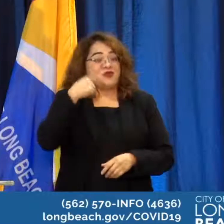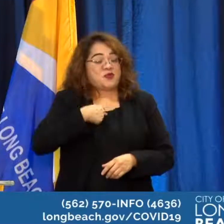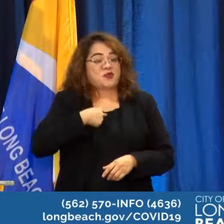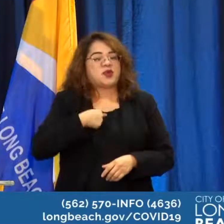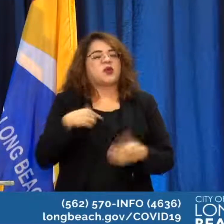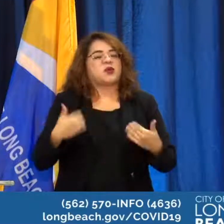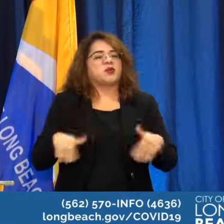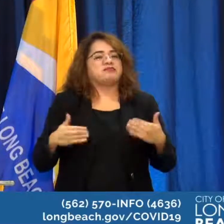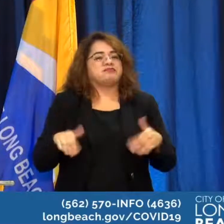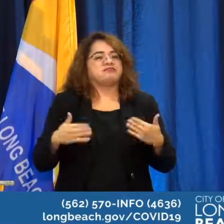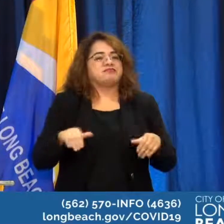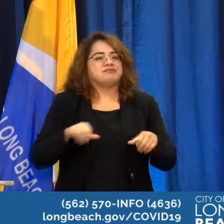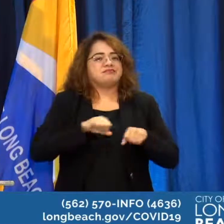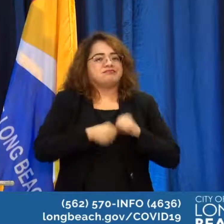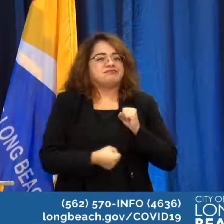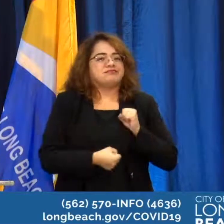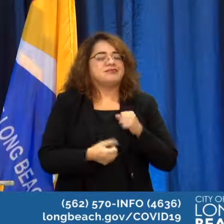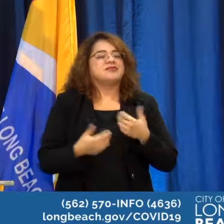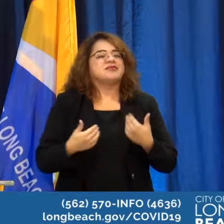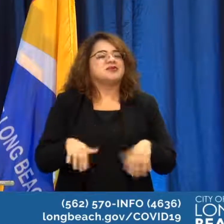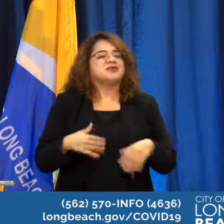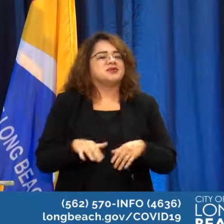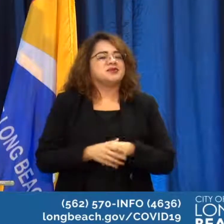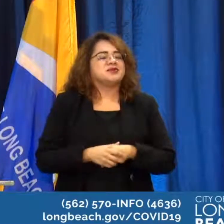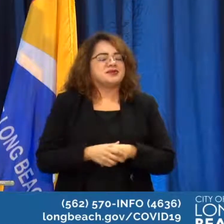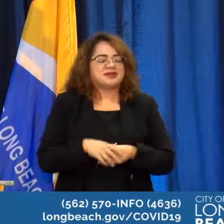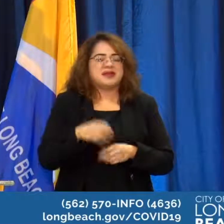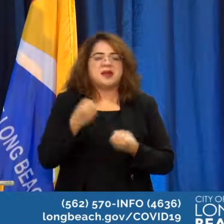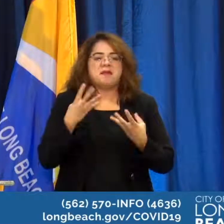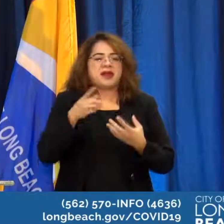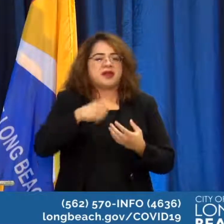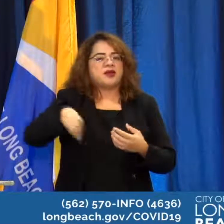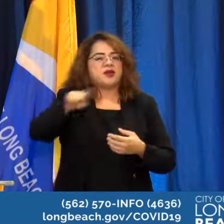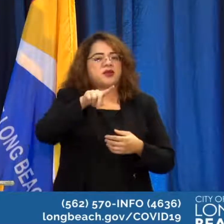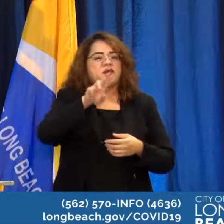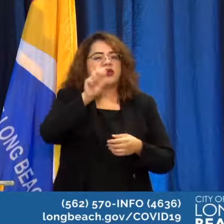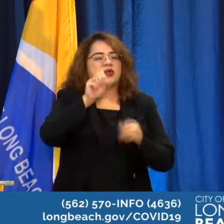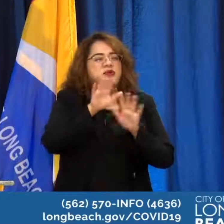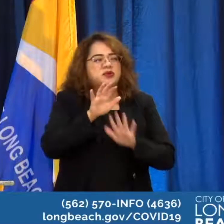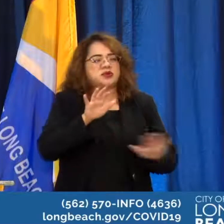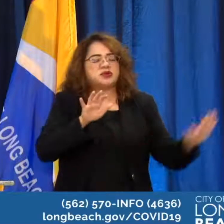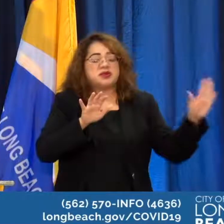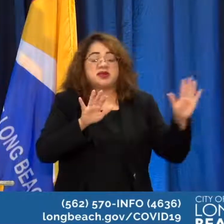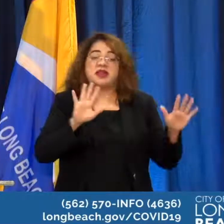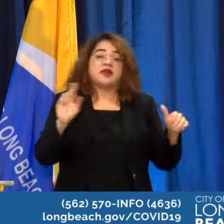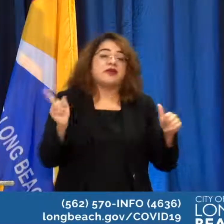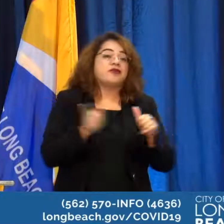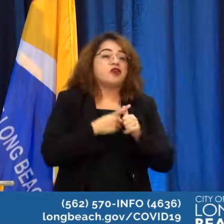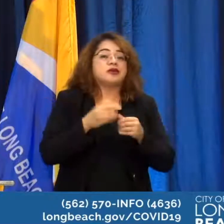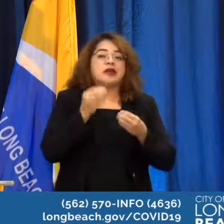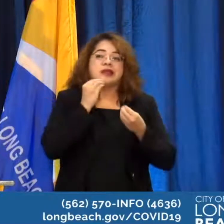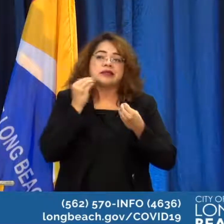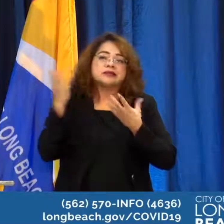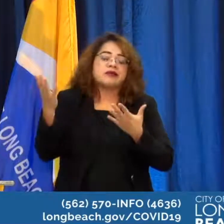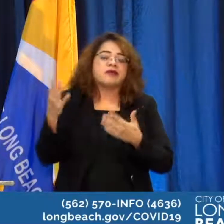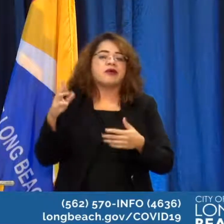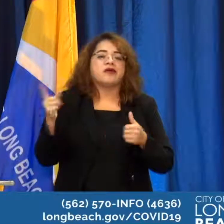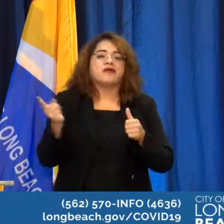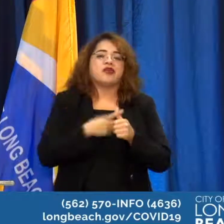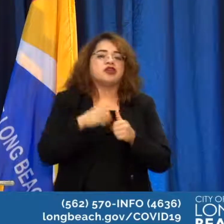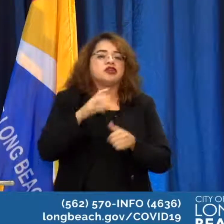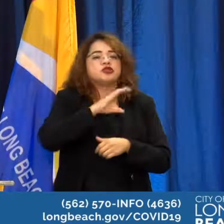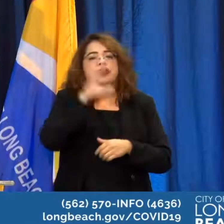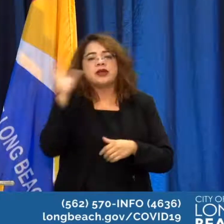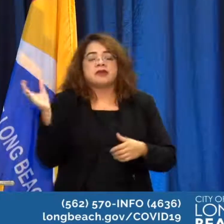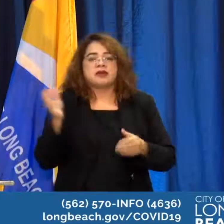for, quite frankly, a lot of families across the country that will be experiencing their first Thanksgiving or their first Christmas without